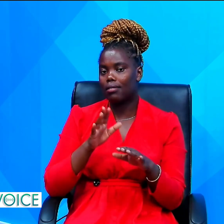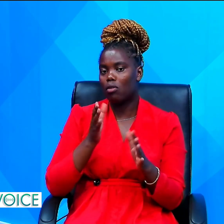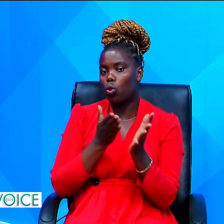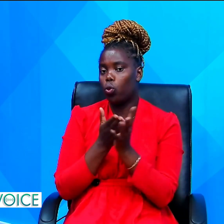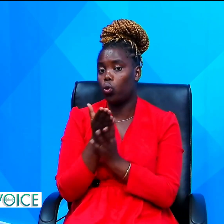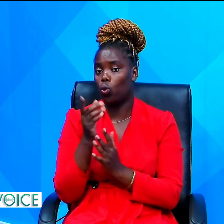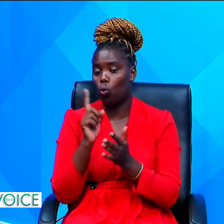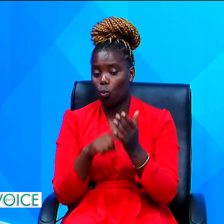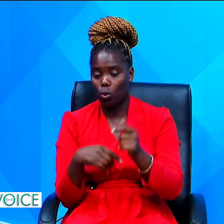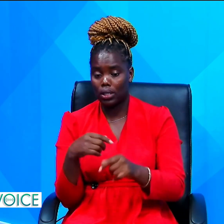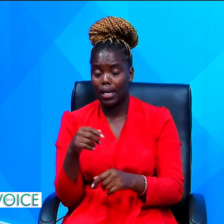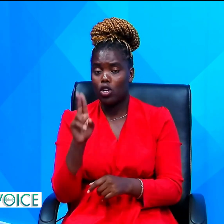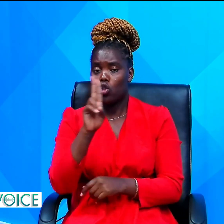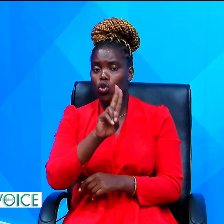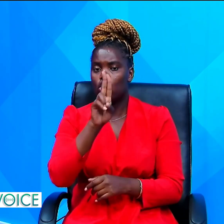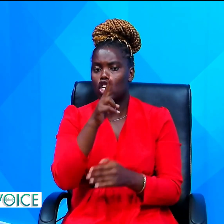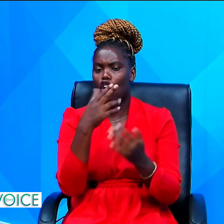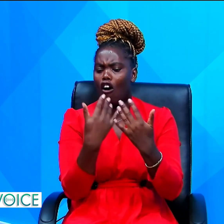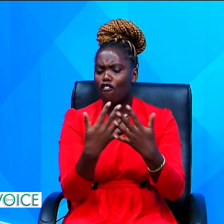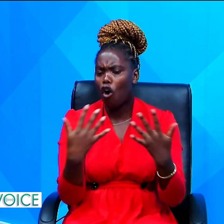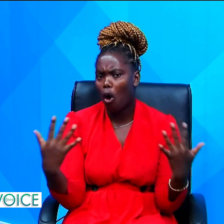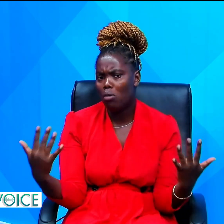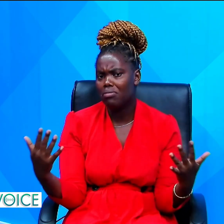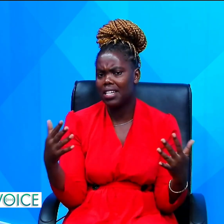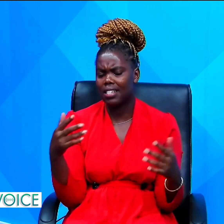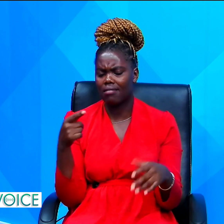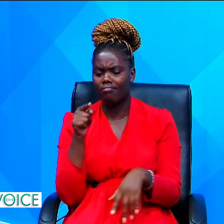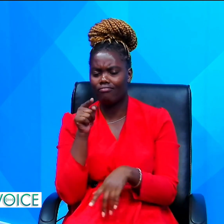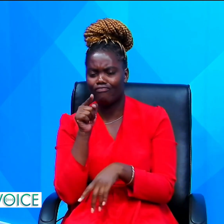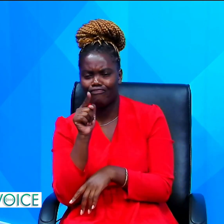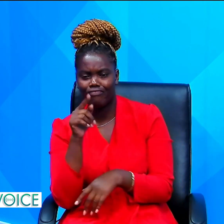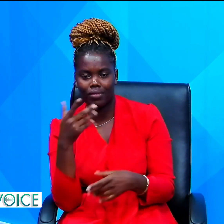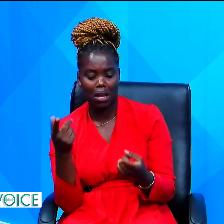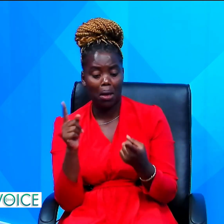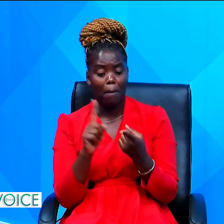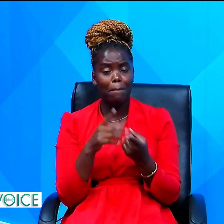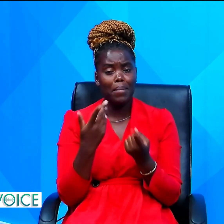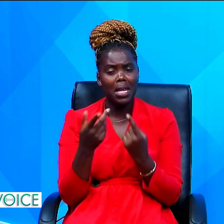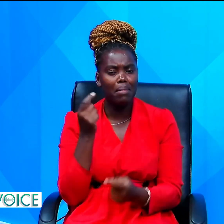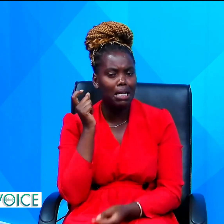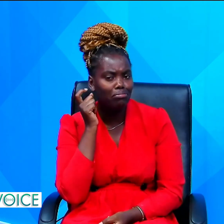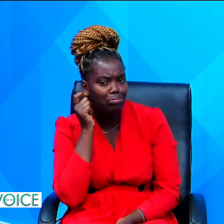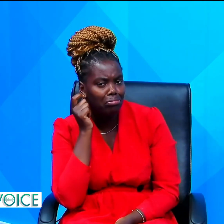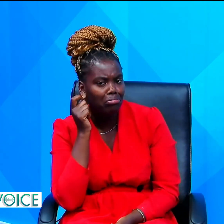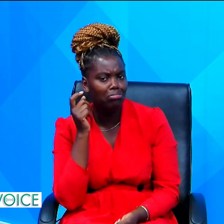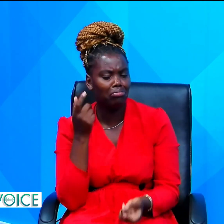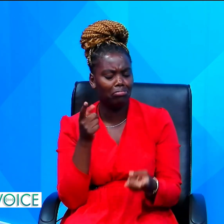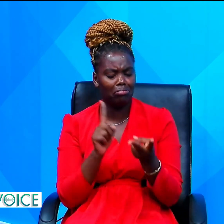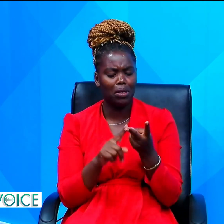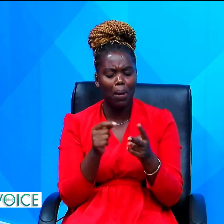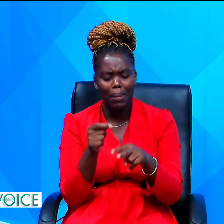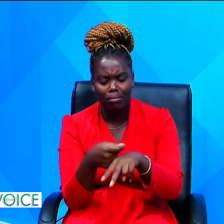And we can get through using of things, probably earrings,